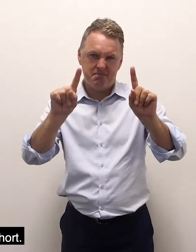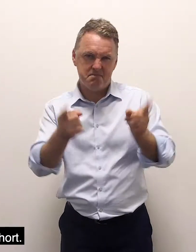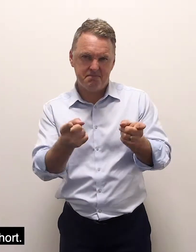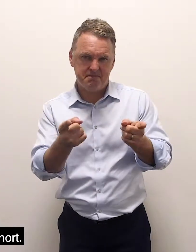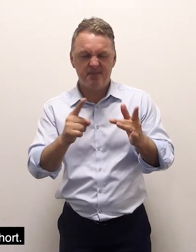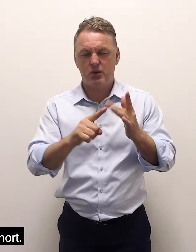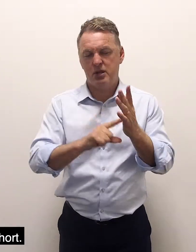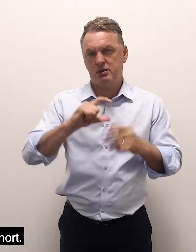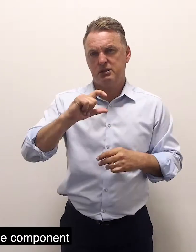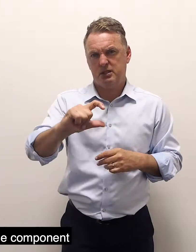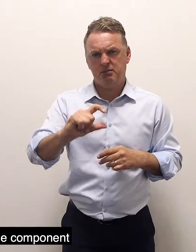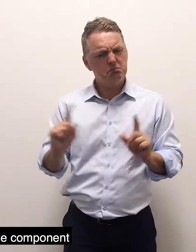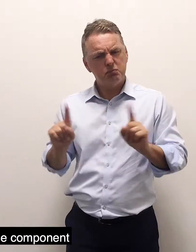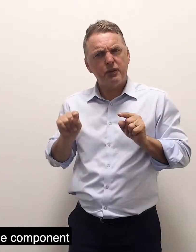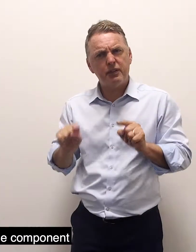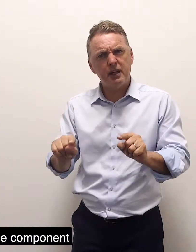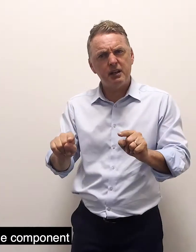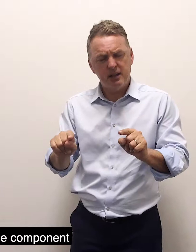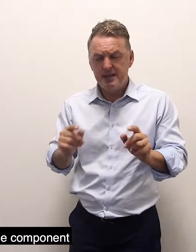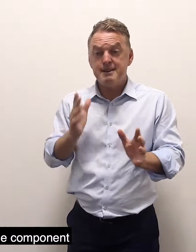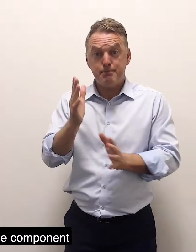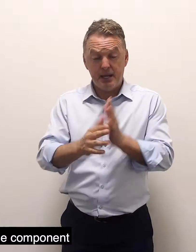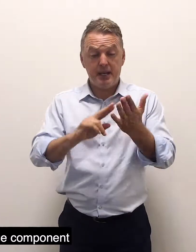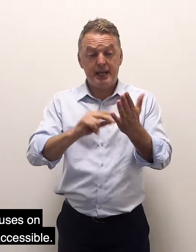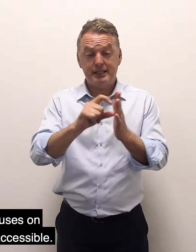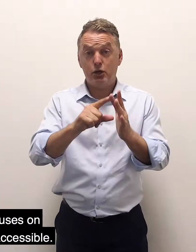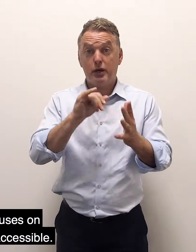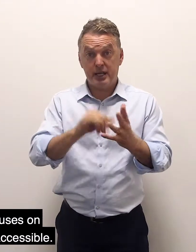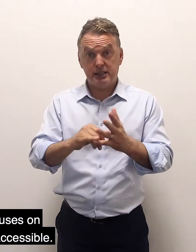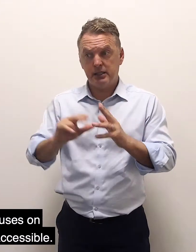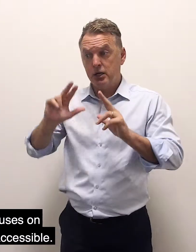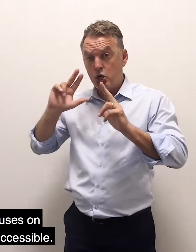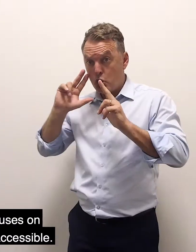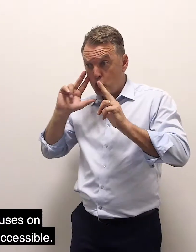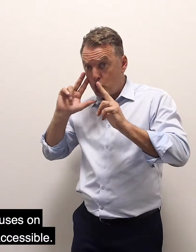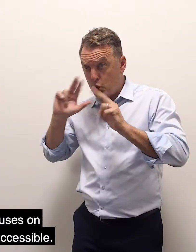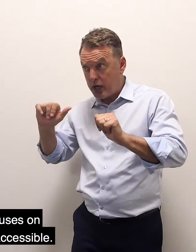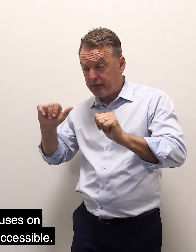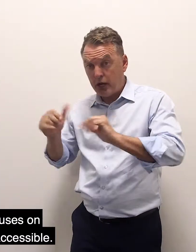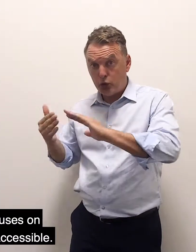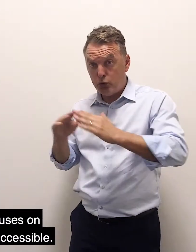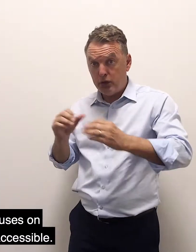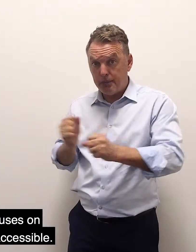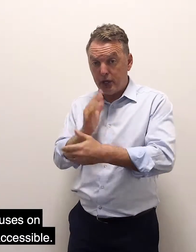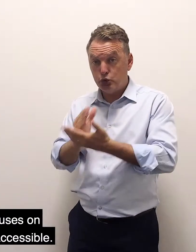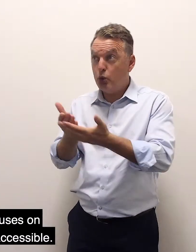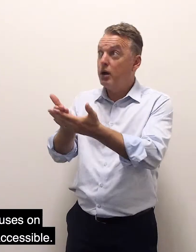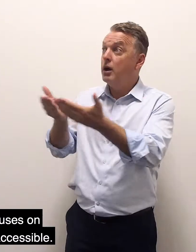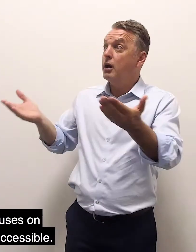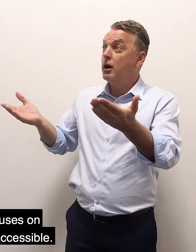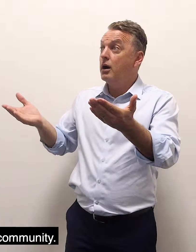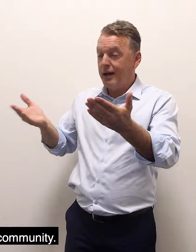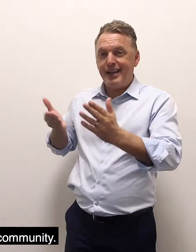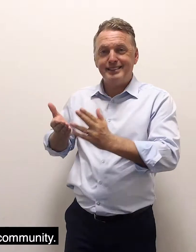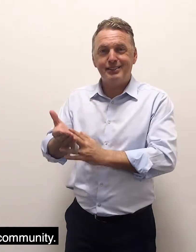ILC, we say for short. And that's basically a large component of the NDIS that focuses on making communities